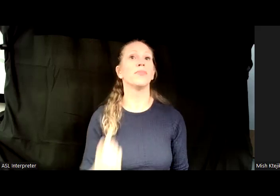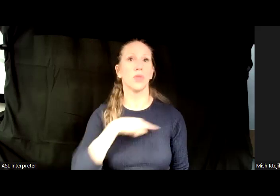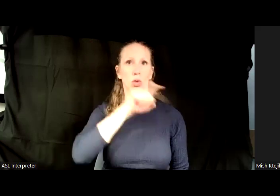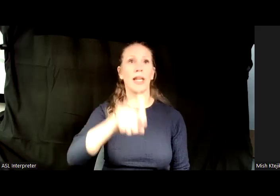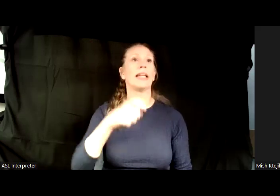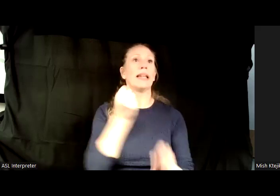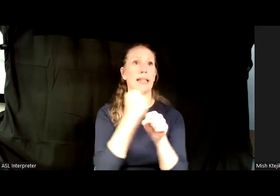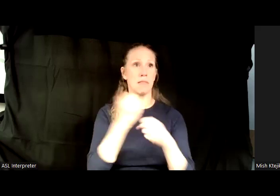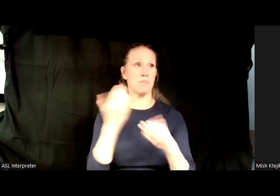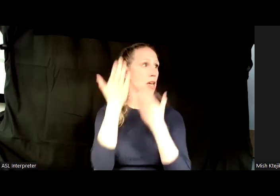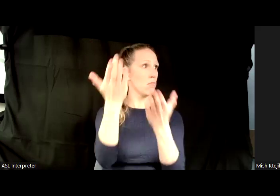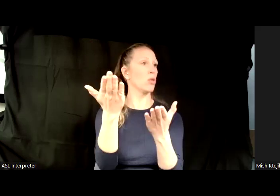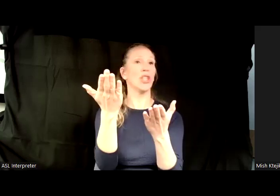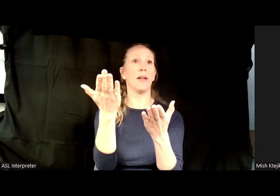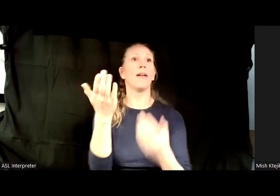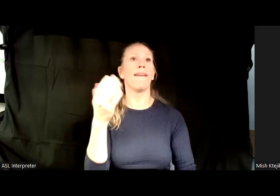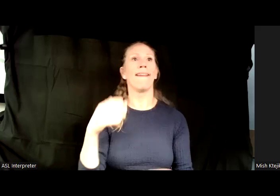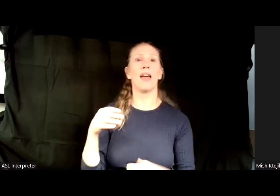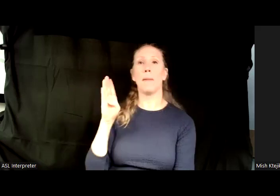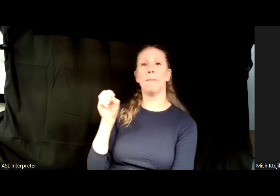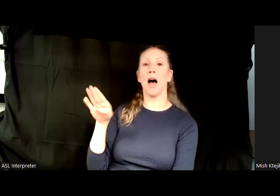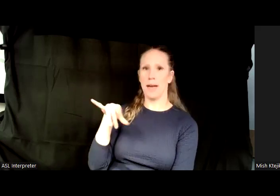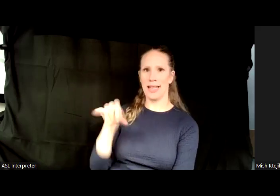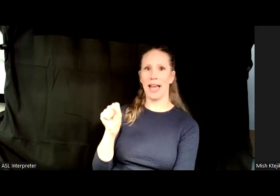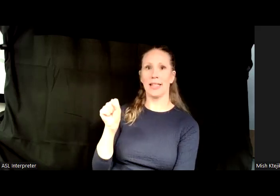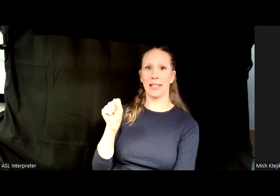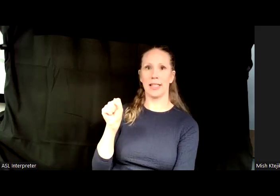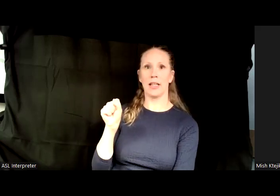make a motion. yes.